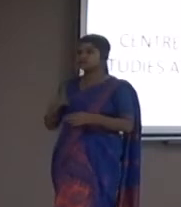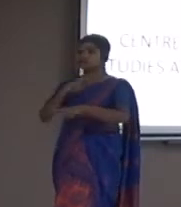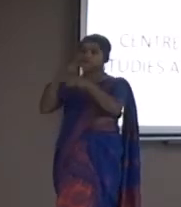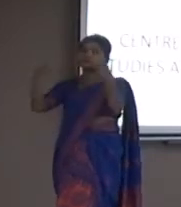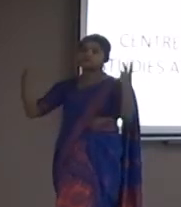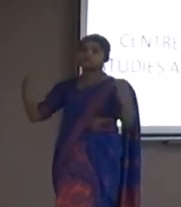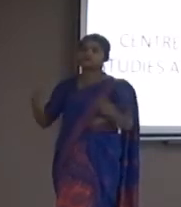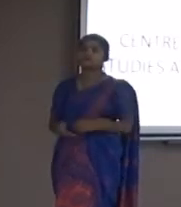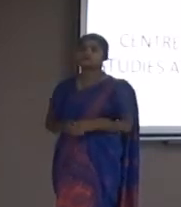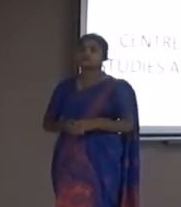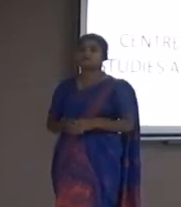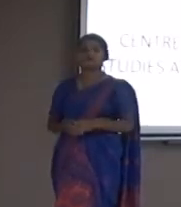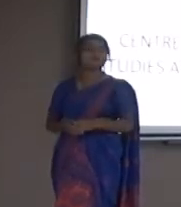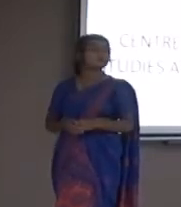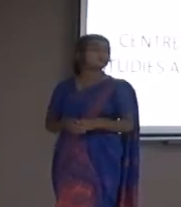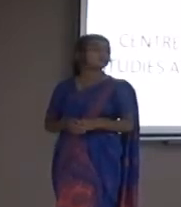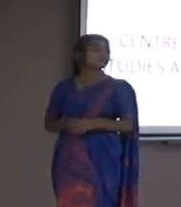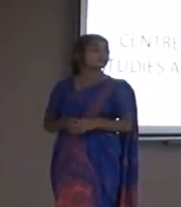up in this hall as well.